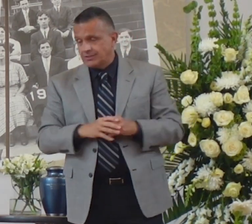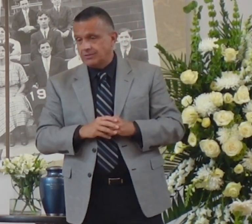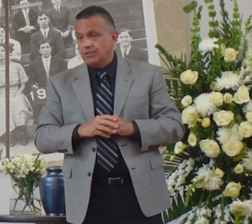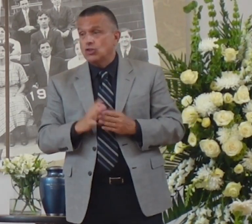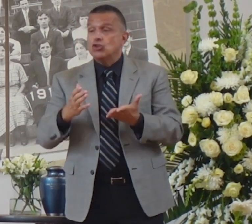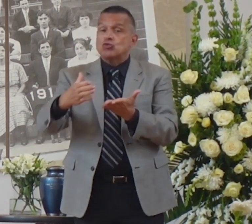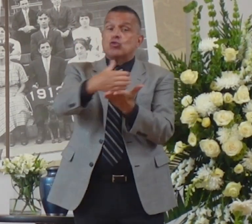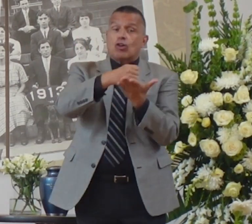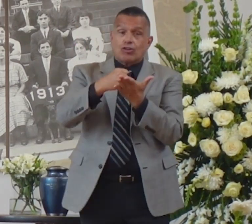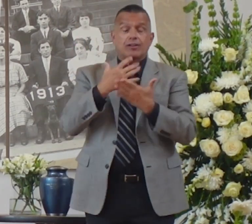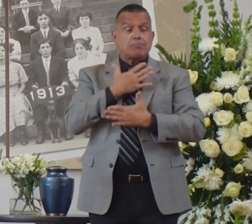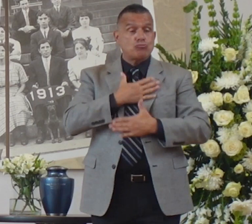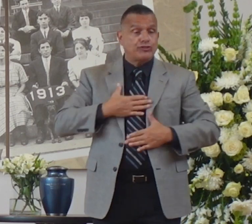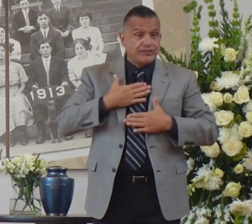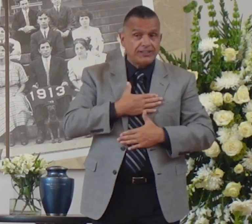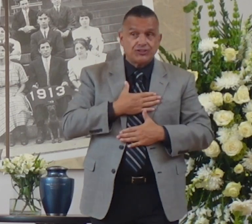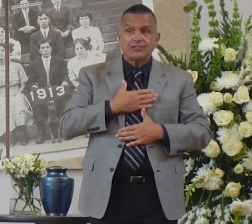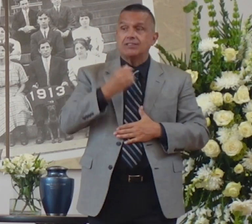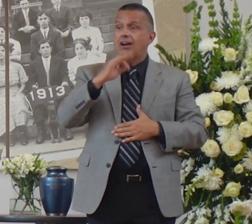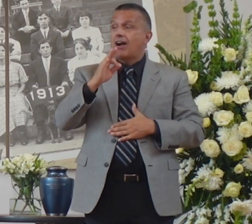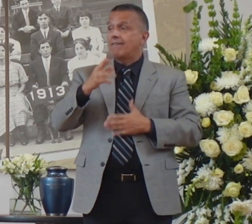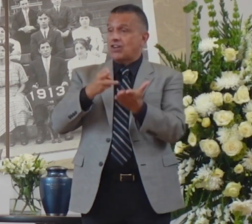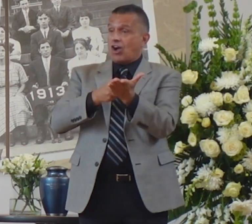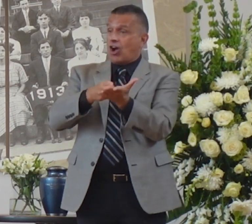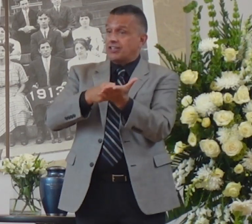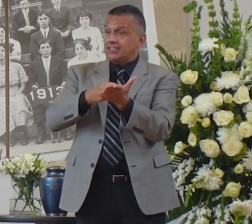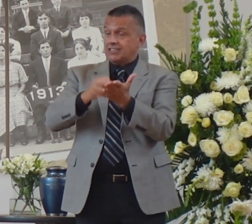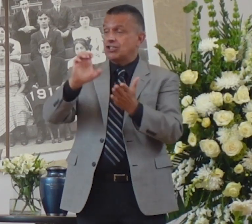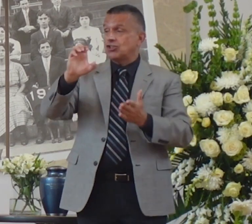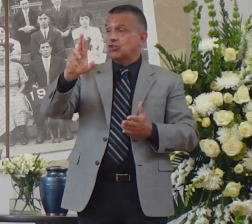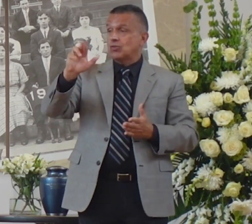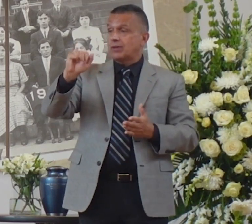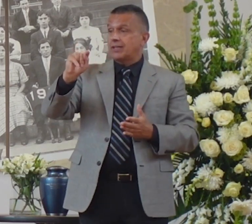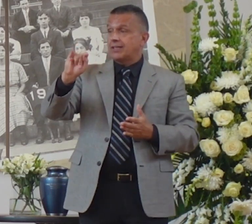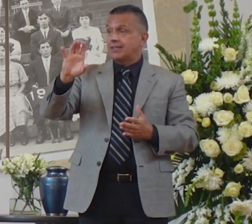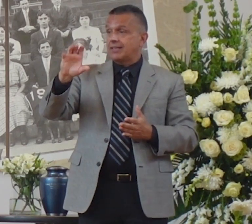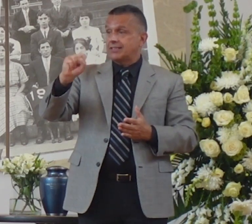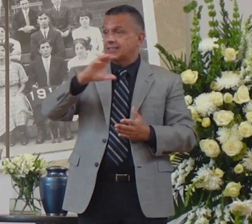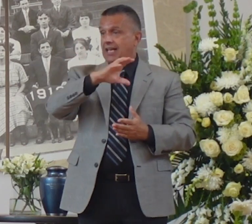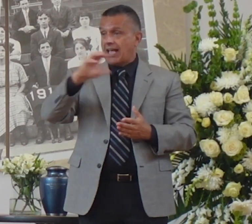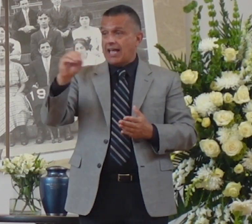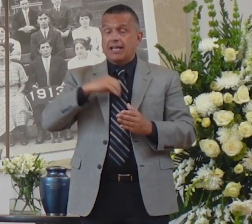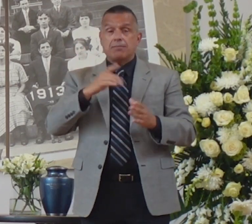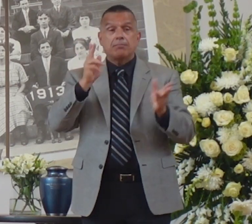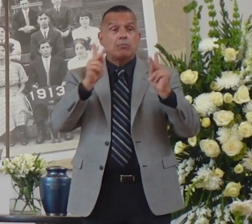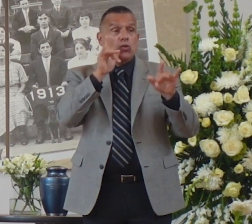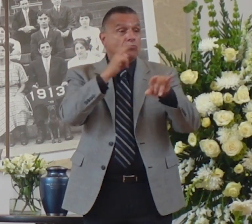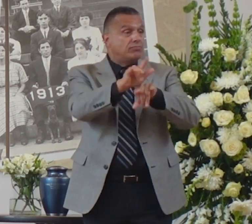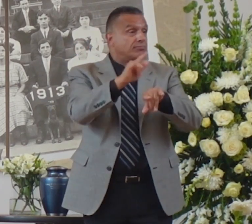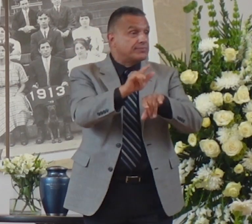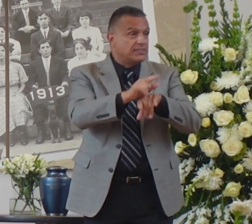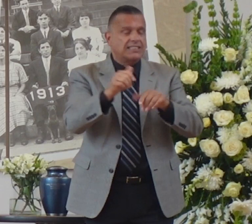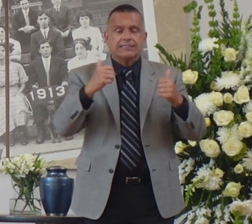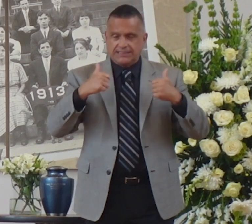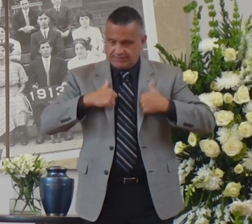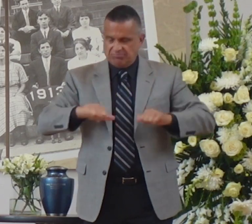the appreciation of honest critics and endure the betrayal of false friends,